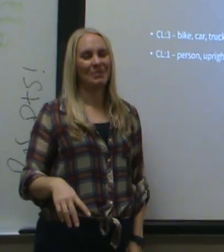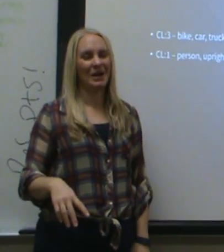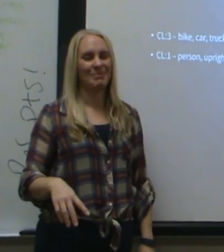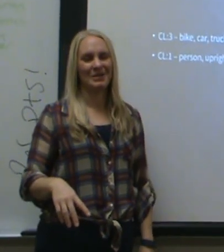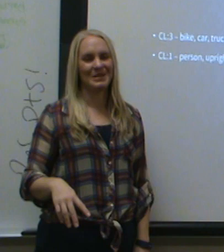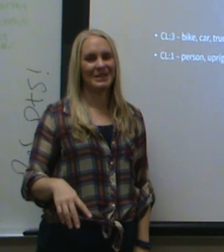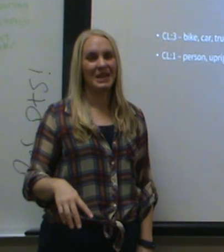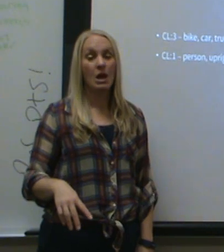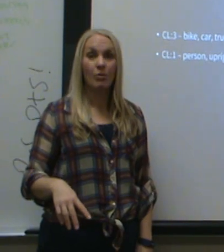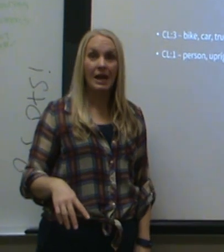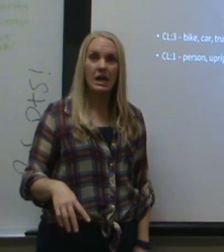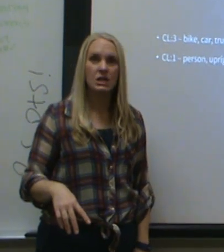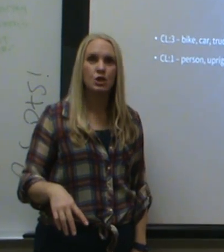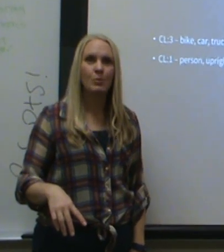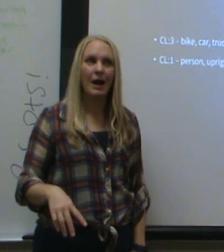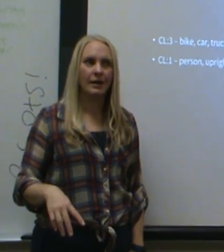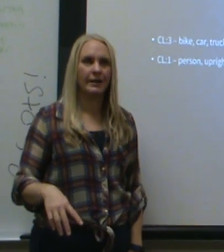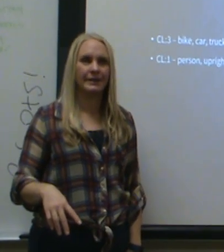upright person, right? It's Chewbacca.